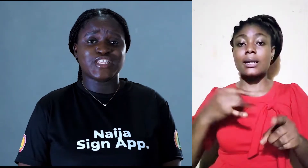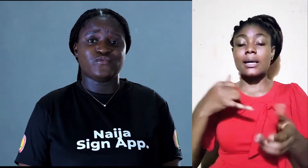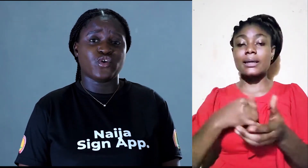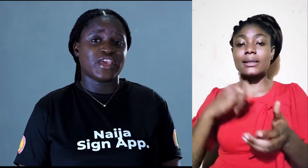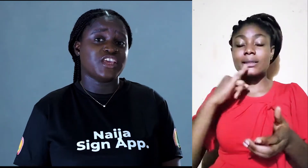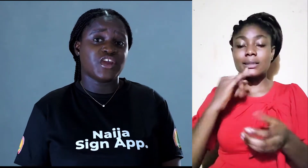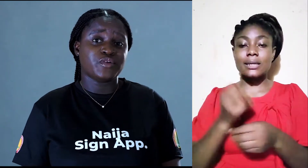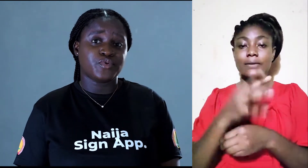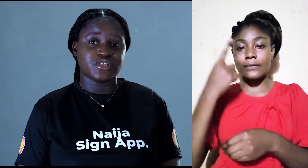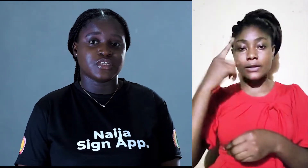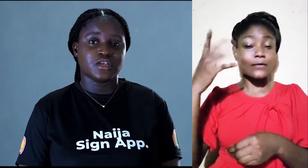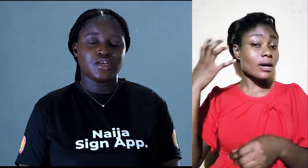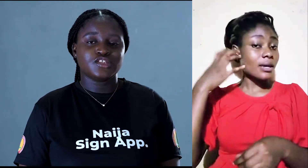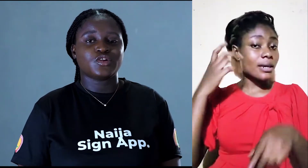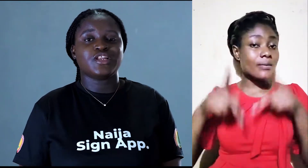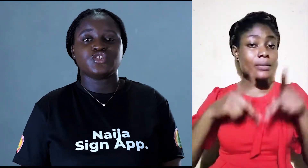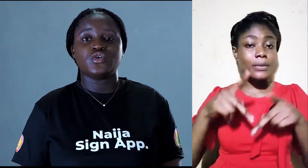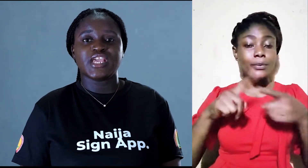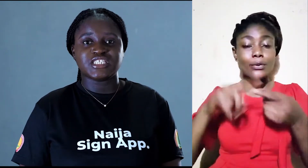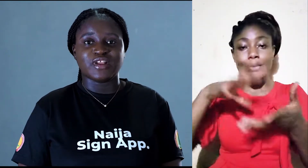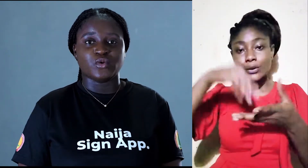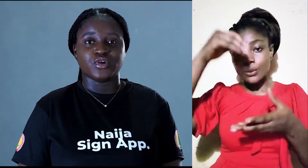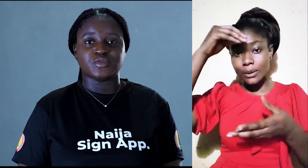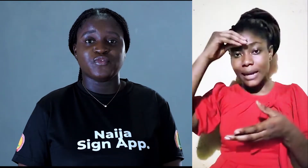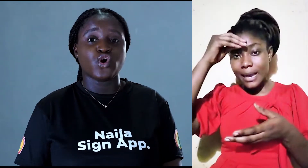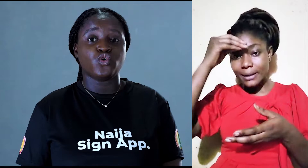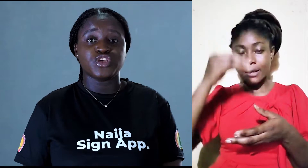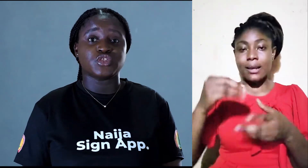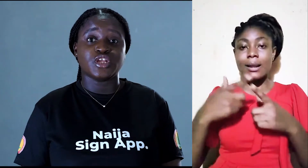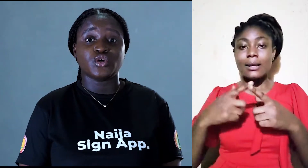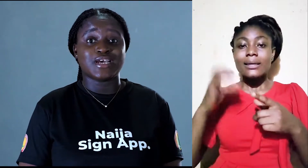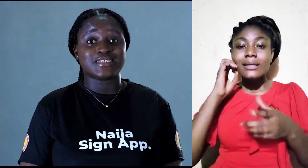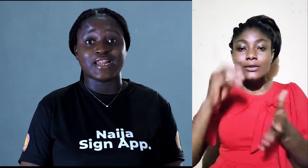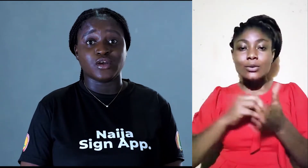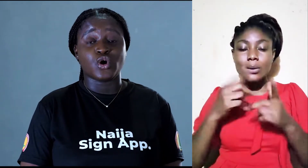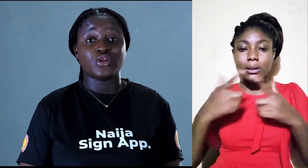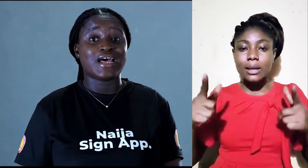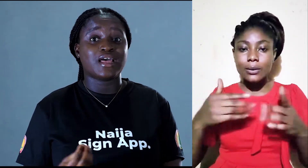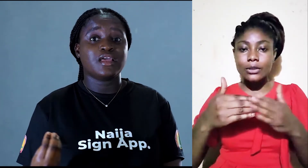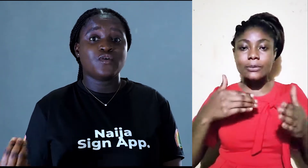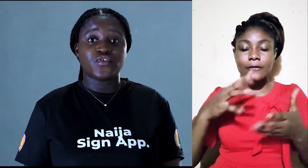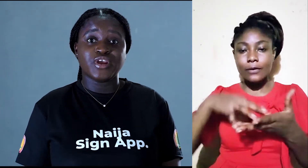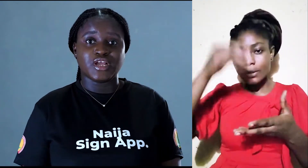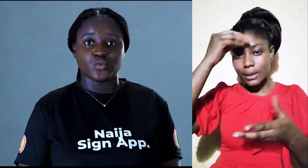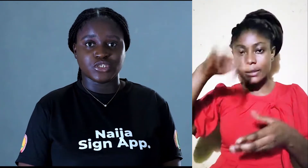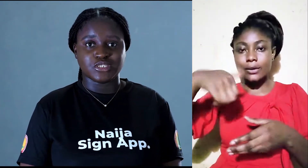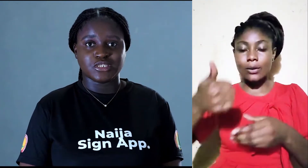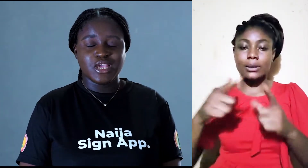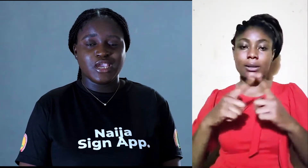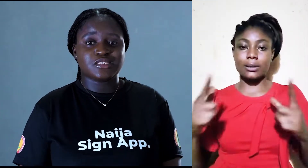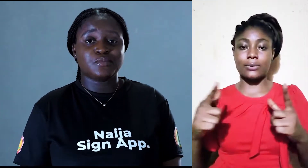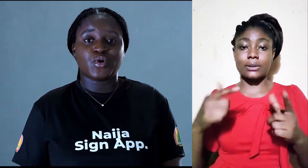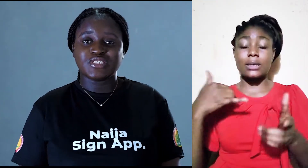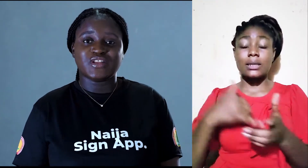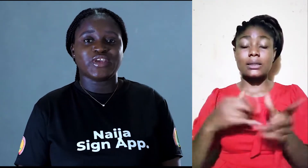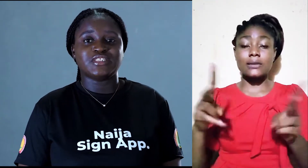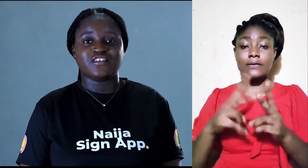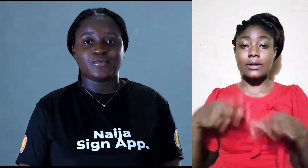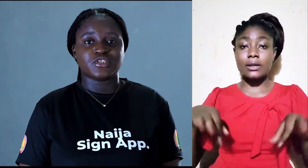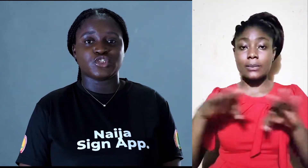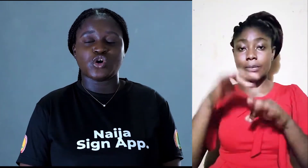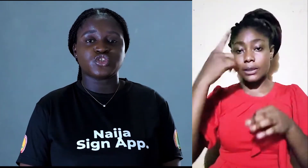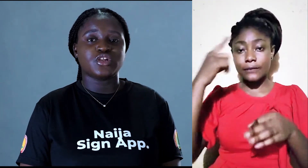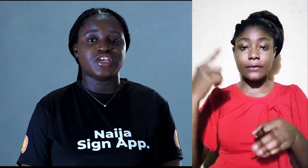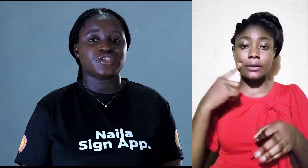is advised for a hearing person to learn his own native language before going to learn other sign language, other foreign languages, it's important for a